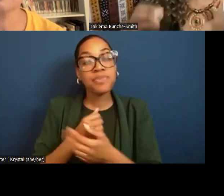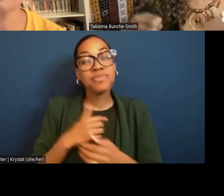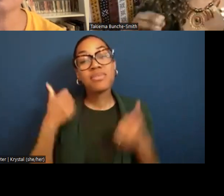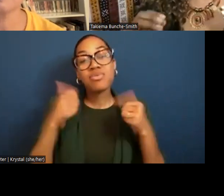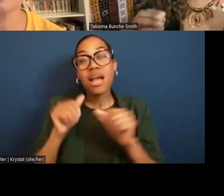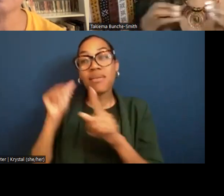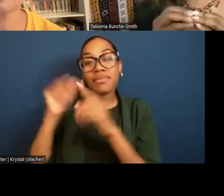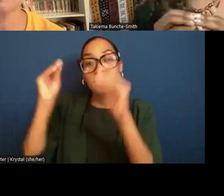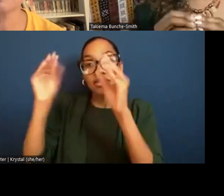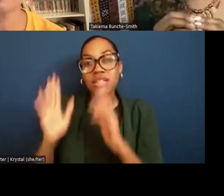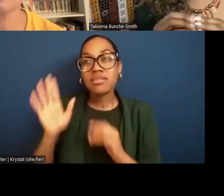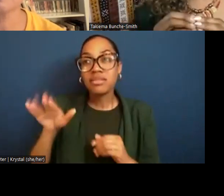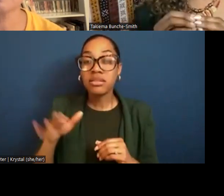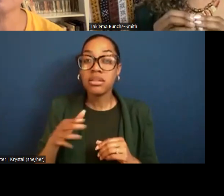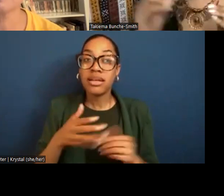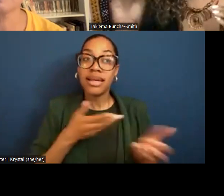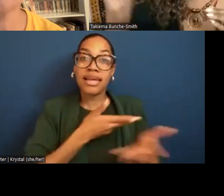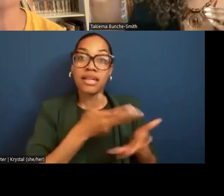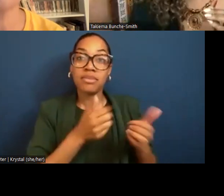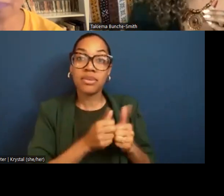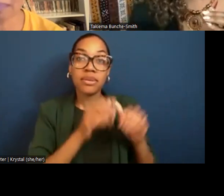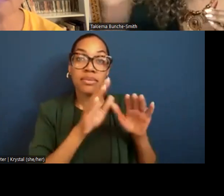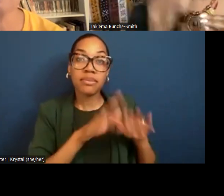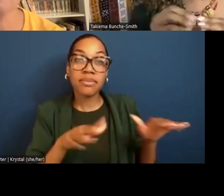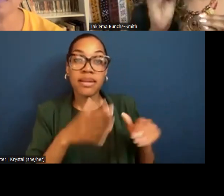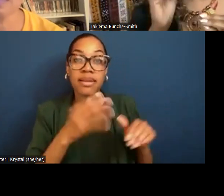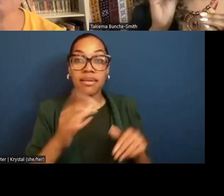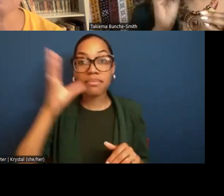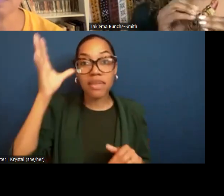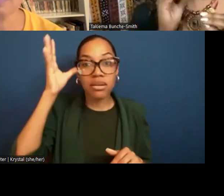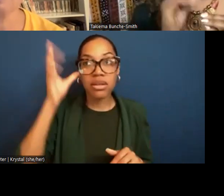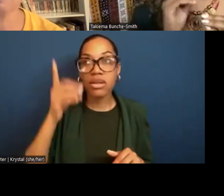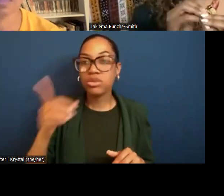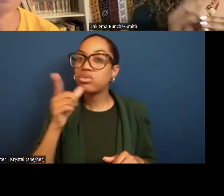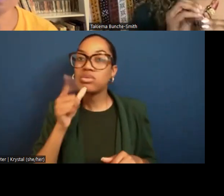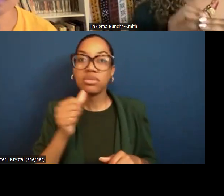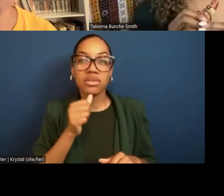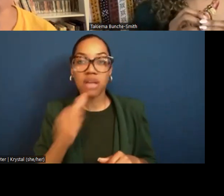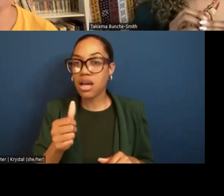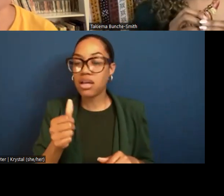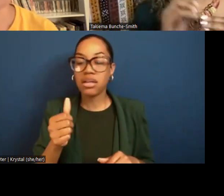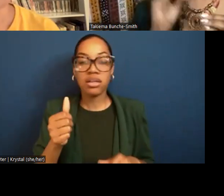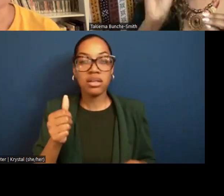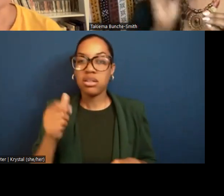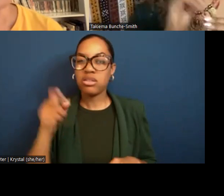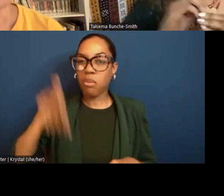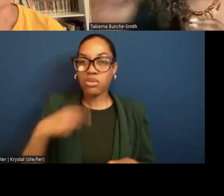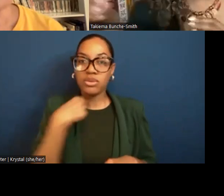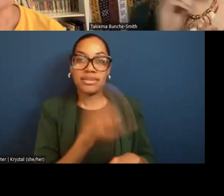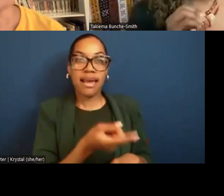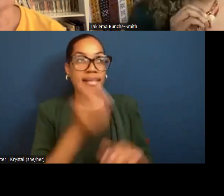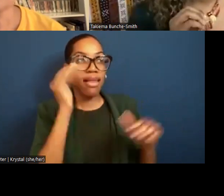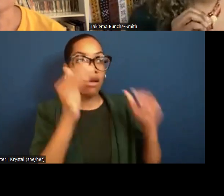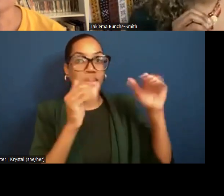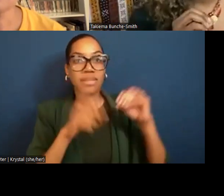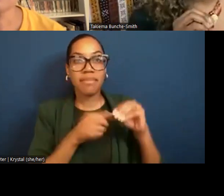family engagement is not a one-way thing. It is not for you to tell adults about their own children and hope that they listen